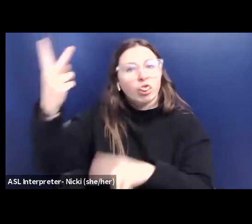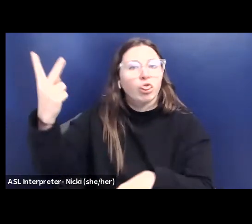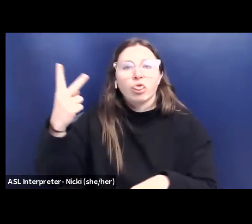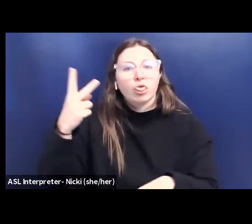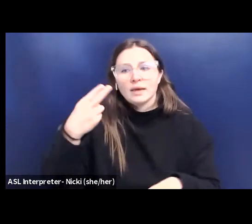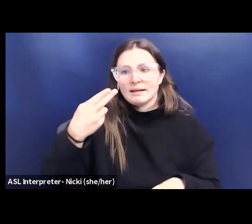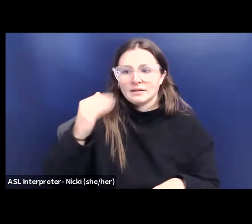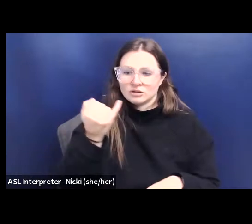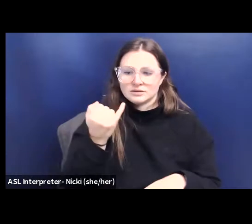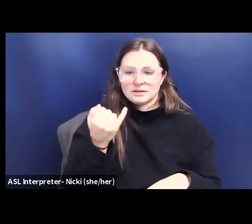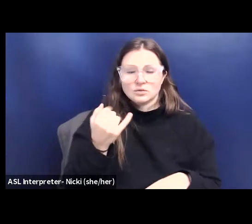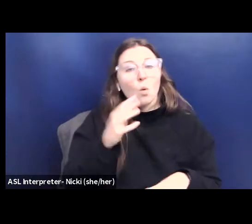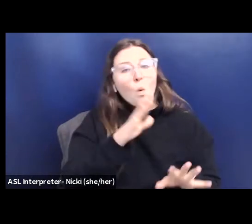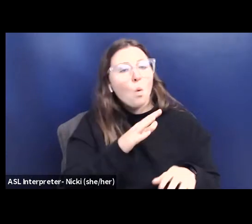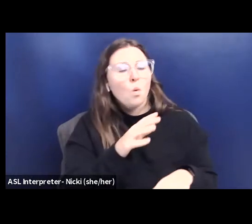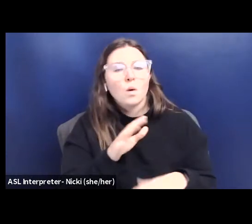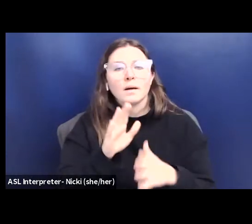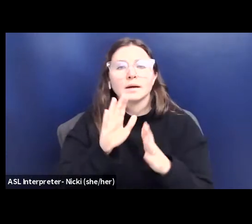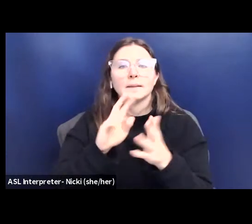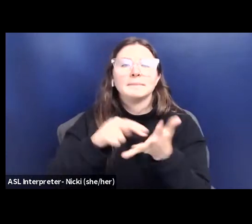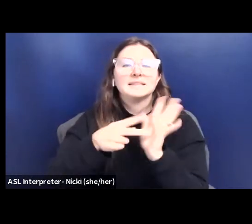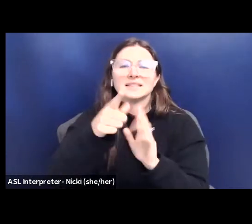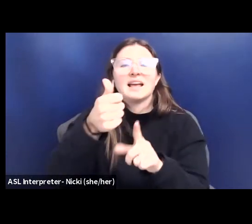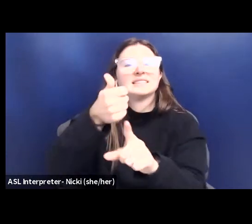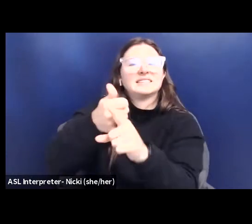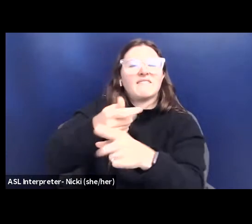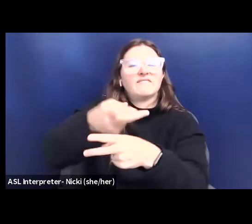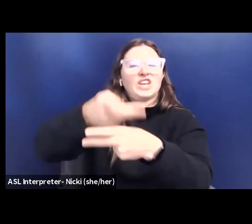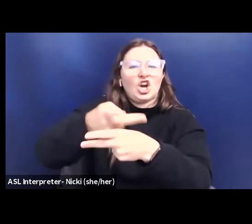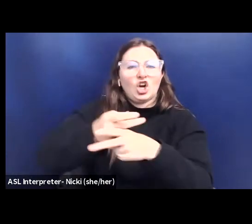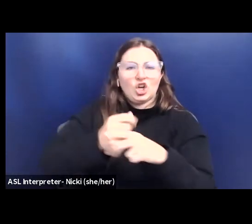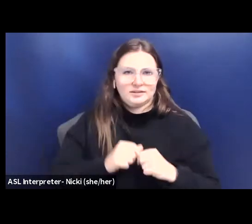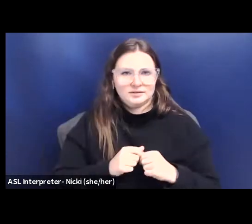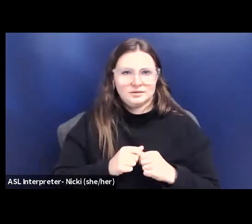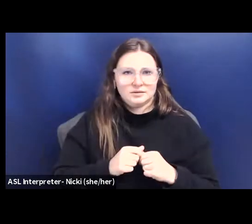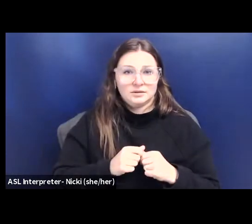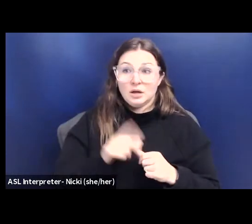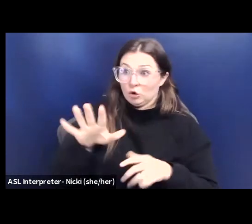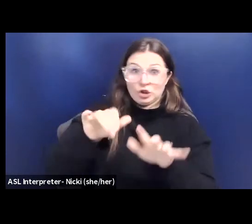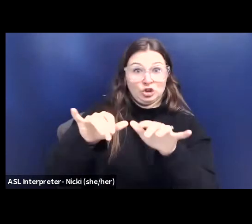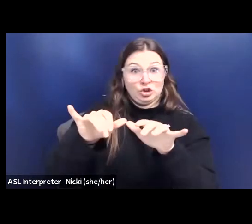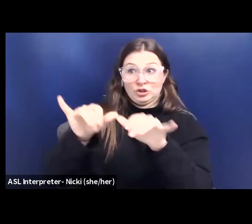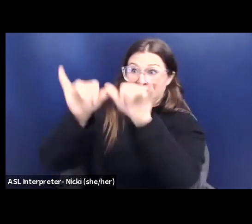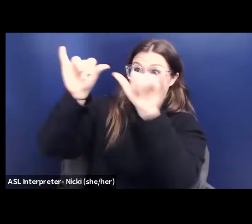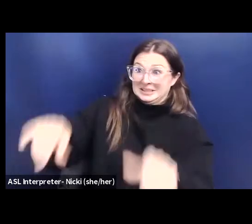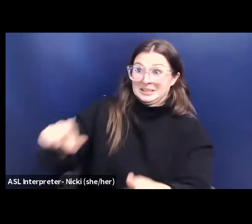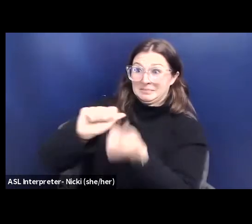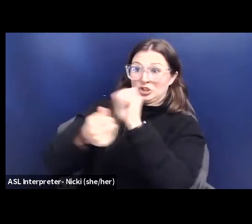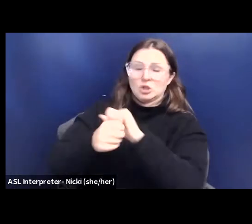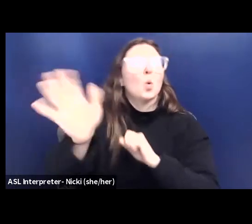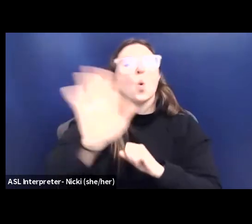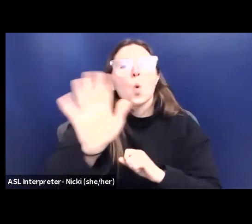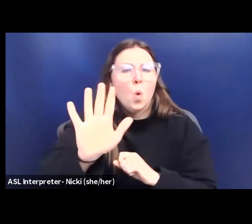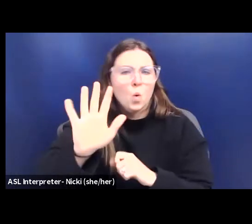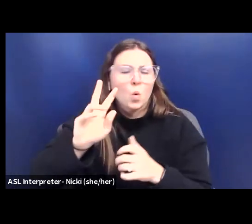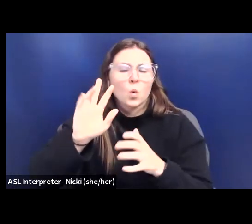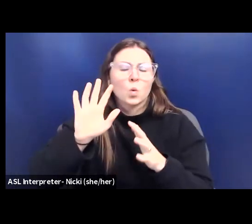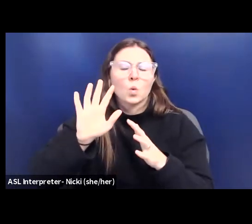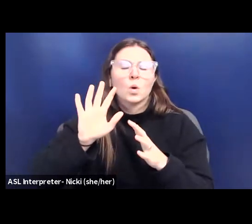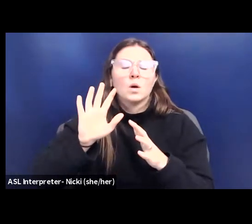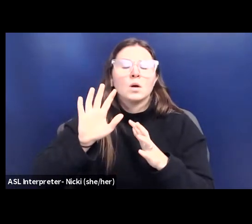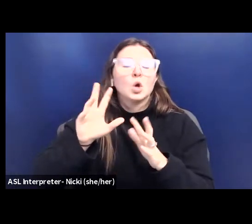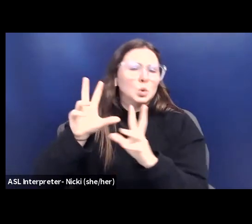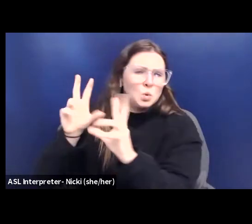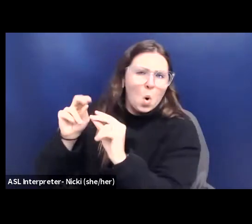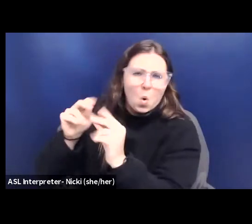in self-care instead of changing the conditions that workers are experiencing or changing the conditions that these systems